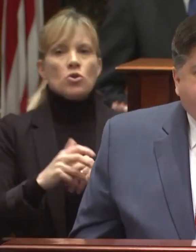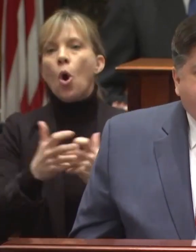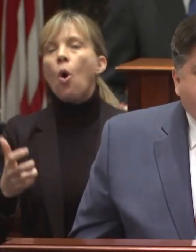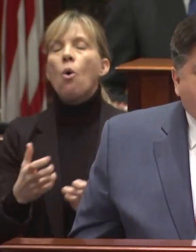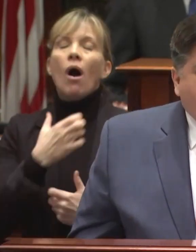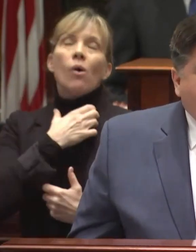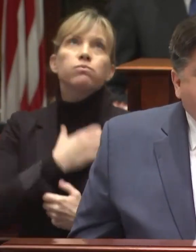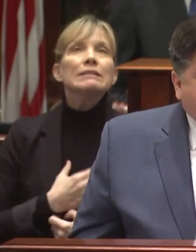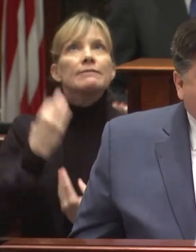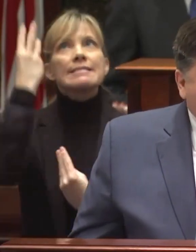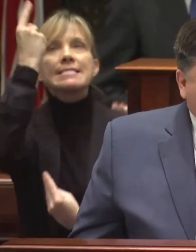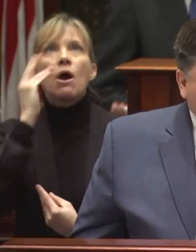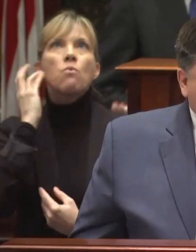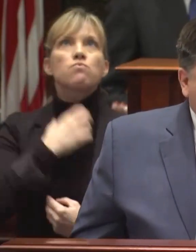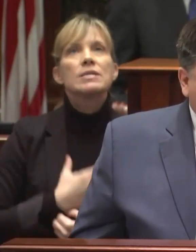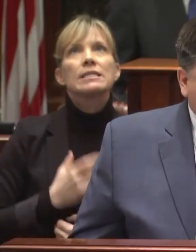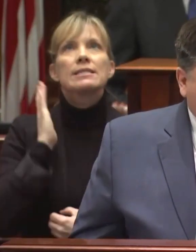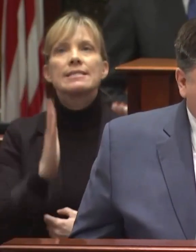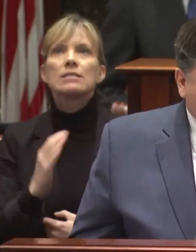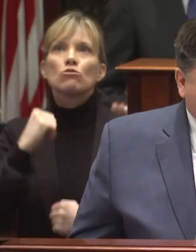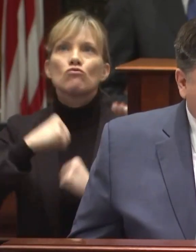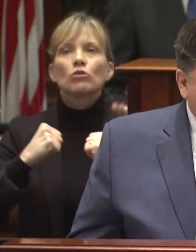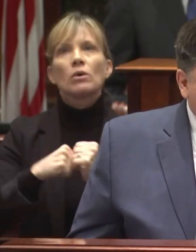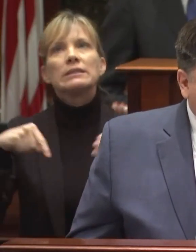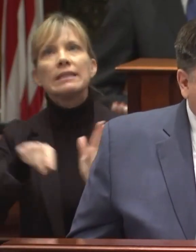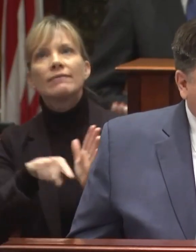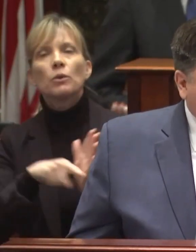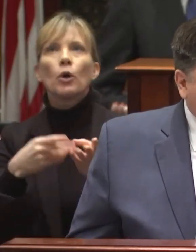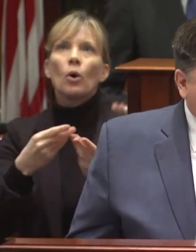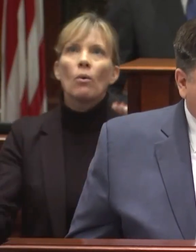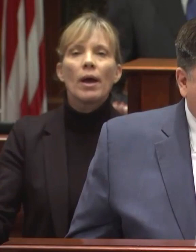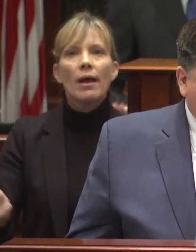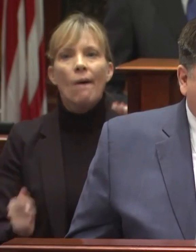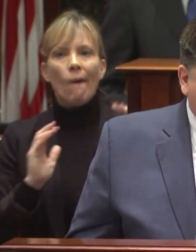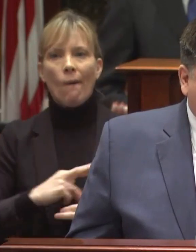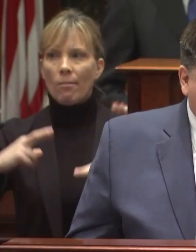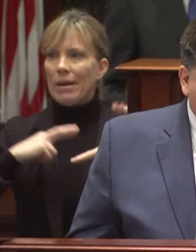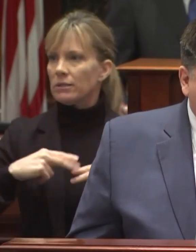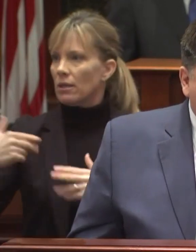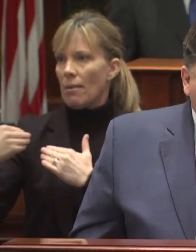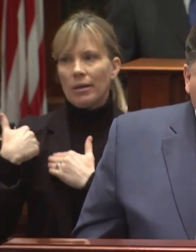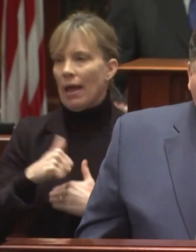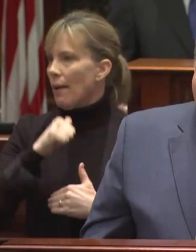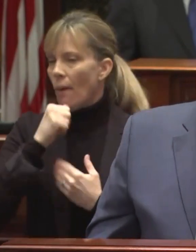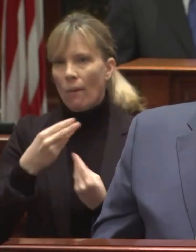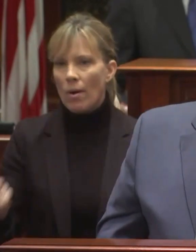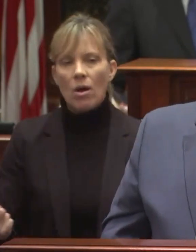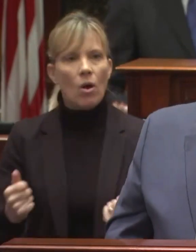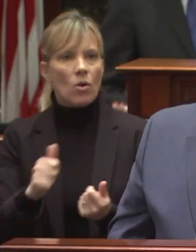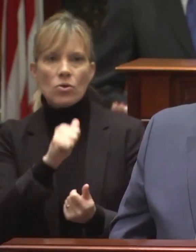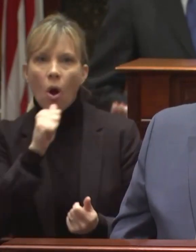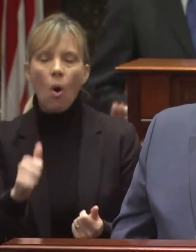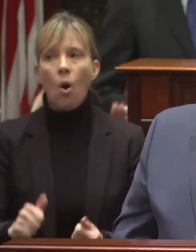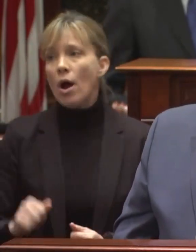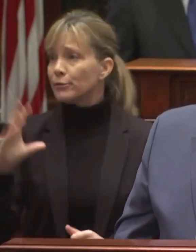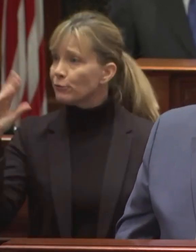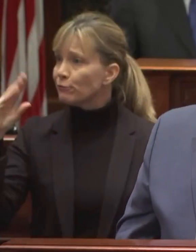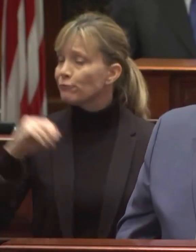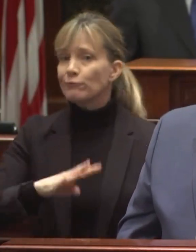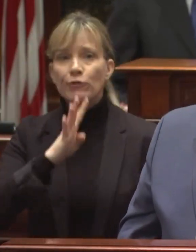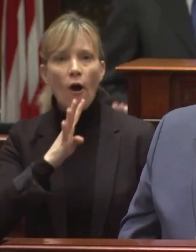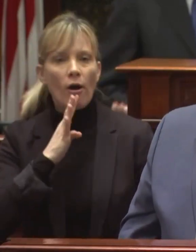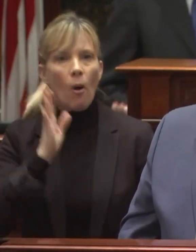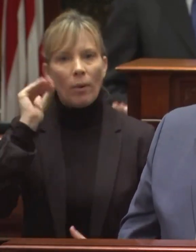wishful thinking will wave away our structural deficit or our pension obligations. No amount of lip service